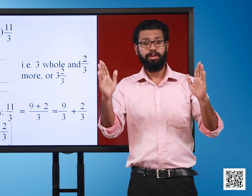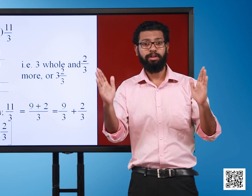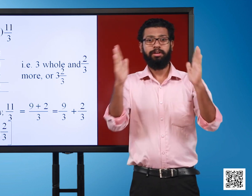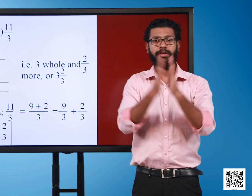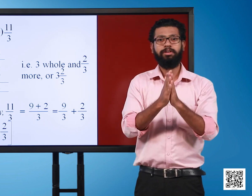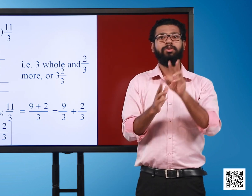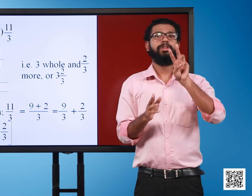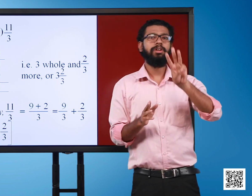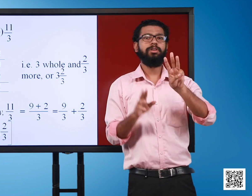3.